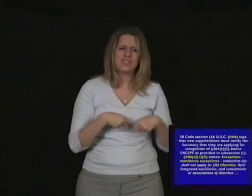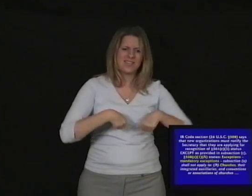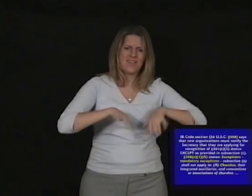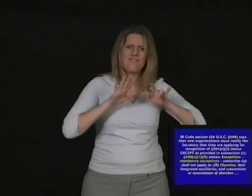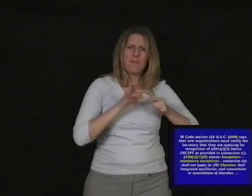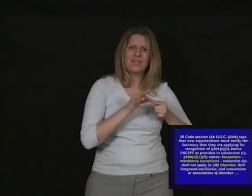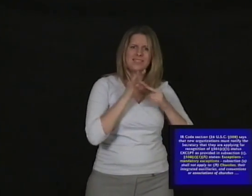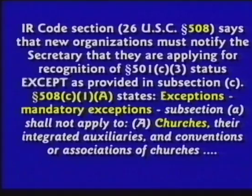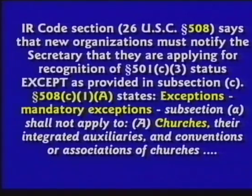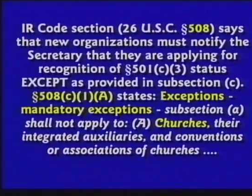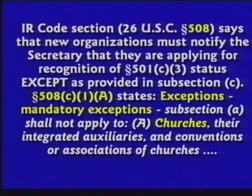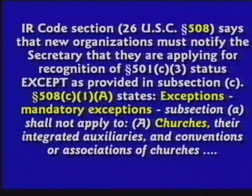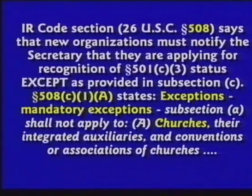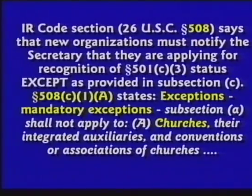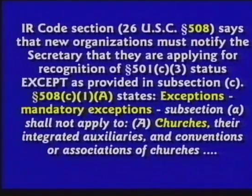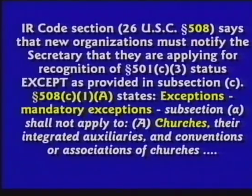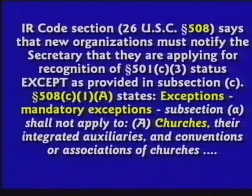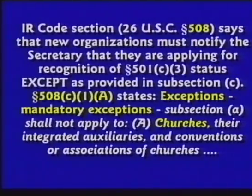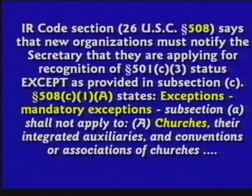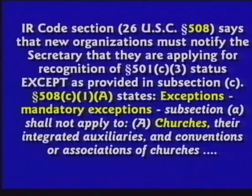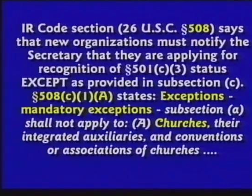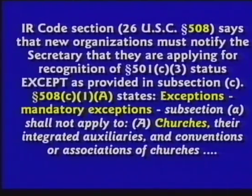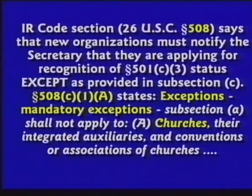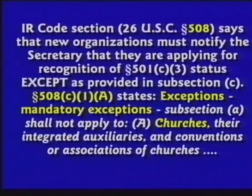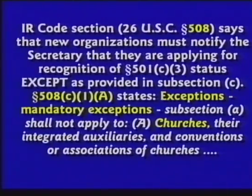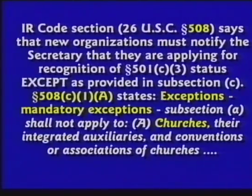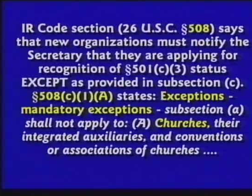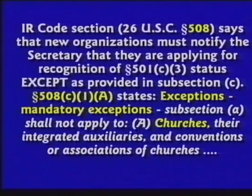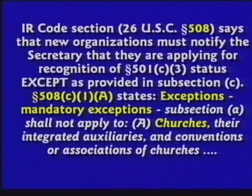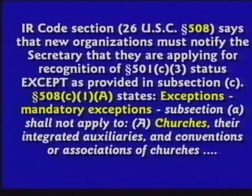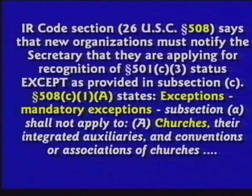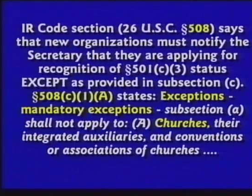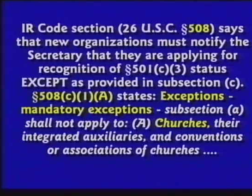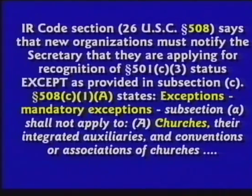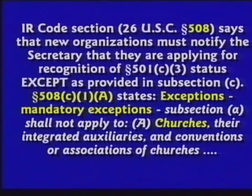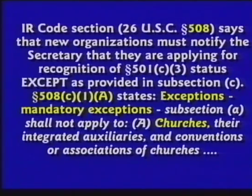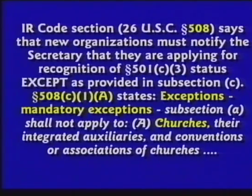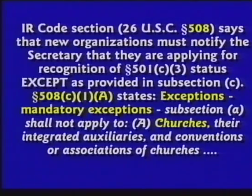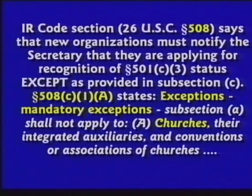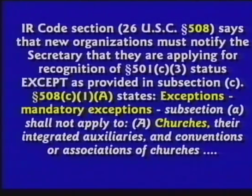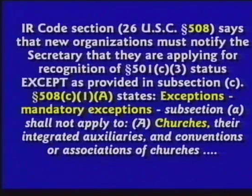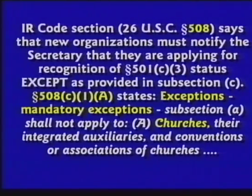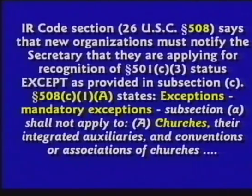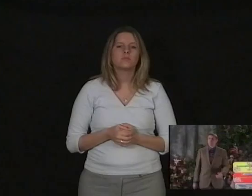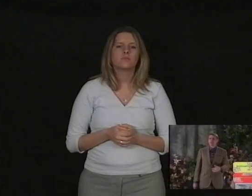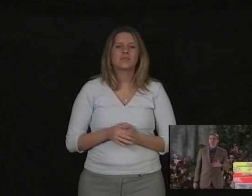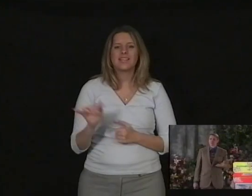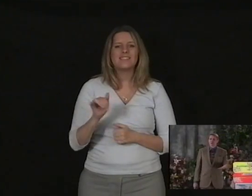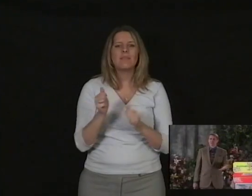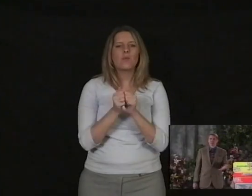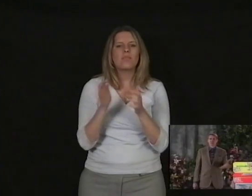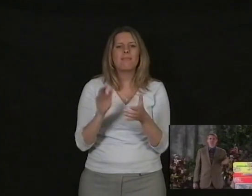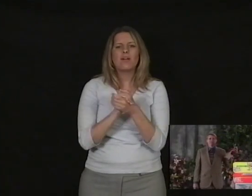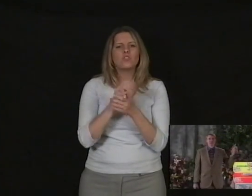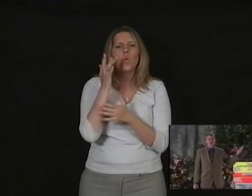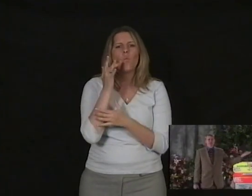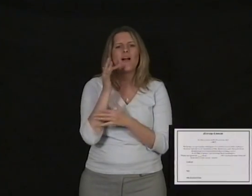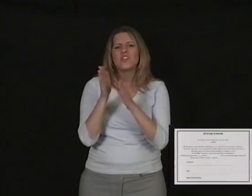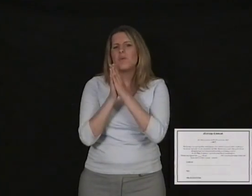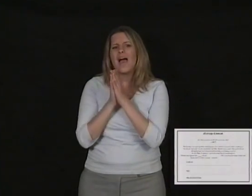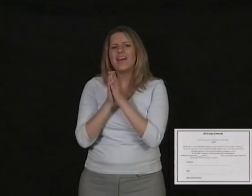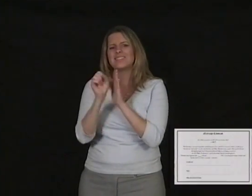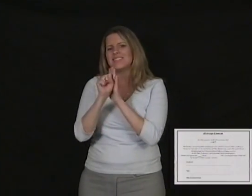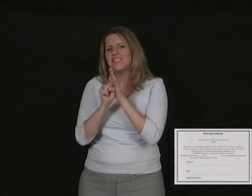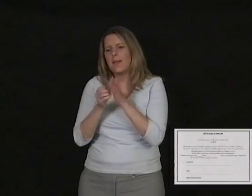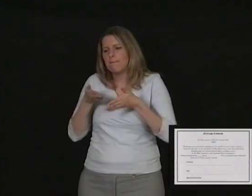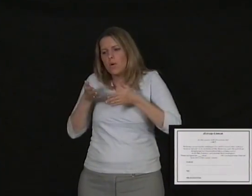become an exemption? Think about it. There's more on that on the website, hushmoney.org. Same thing with marriage. Why do you ask the state for